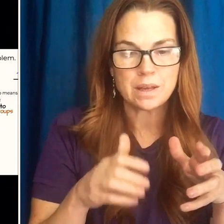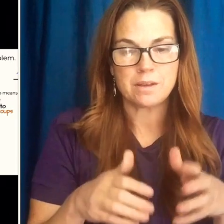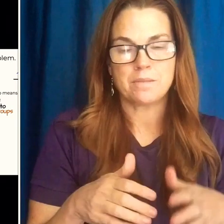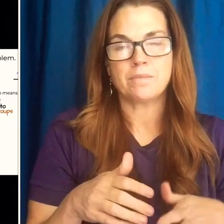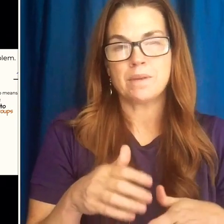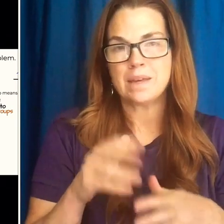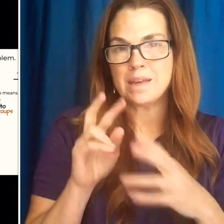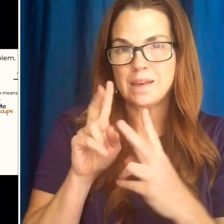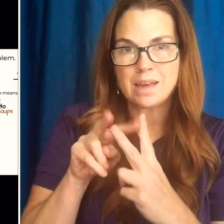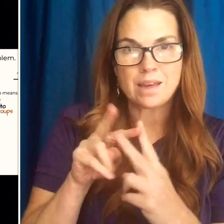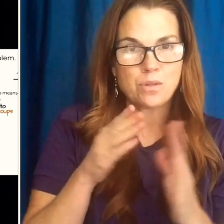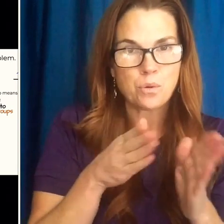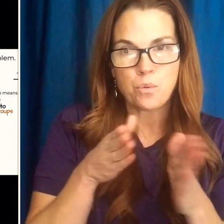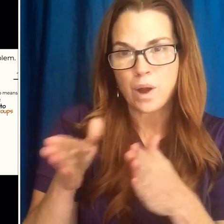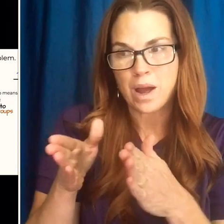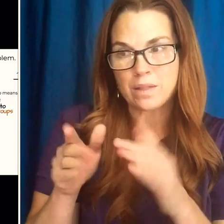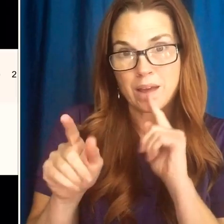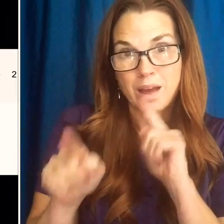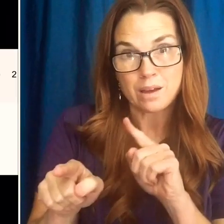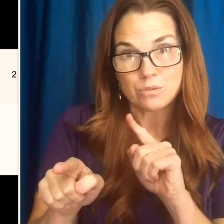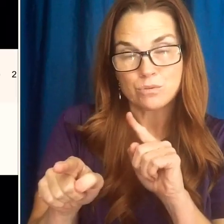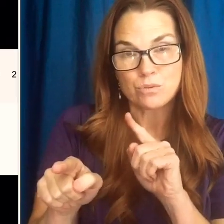for both is 2 wholes.